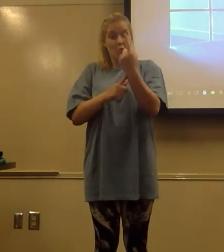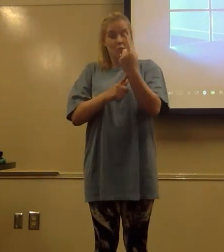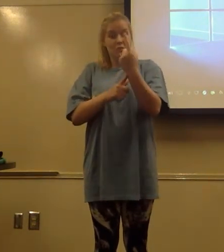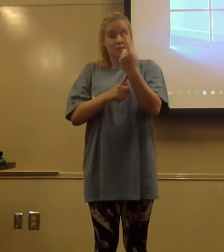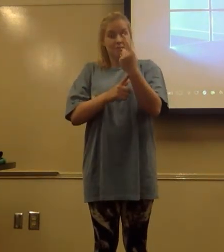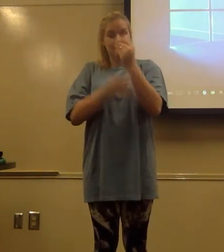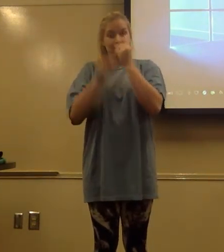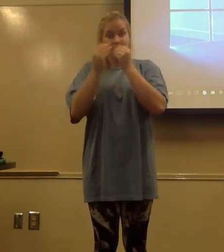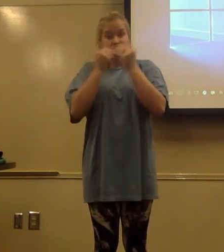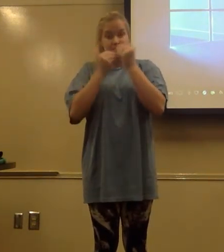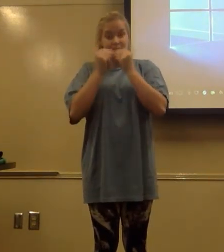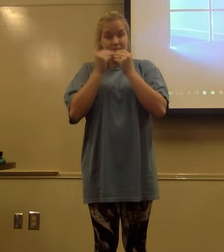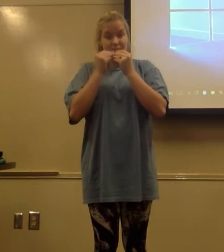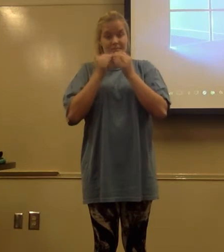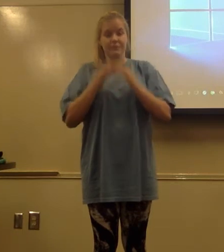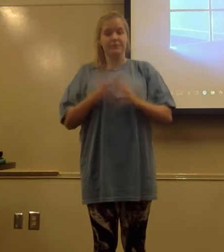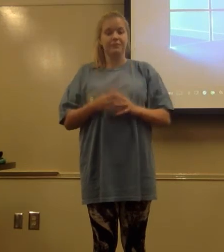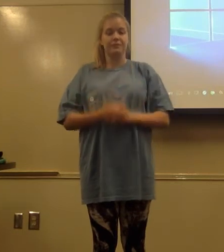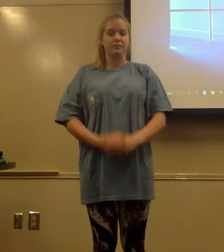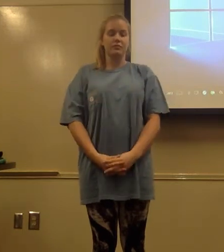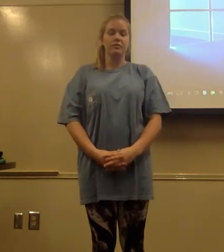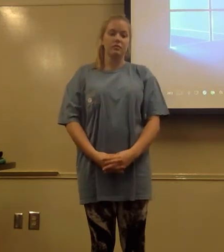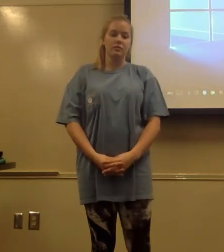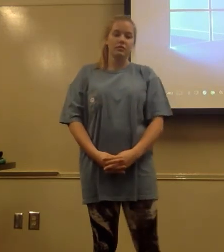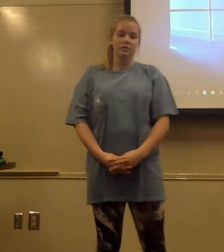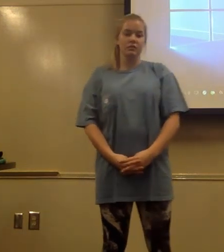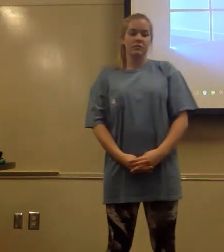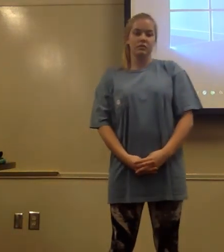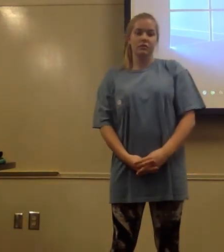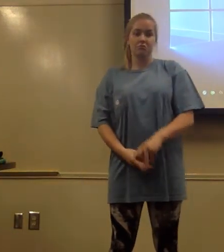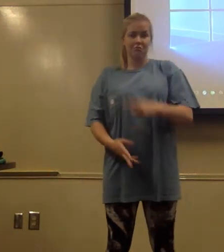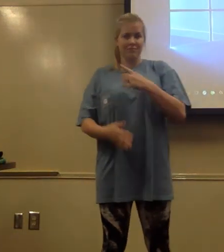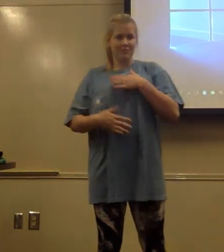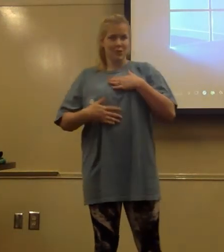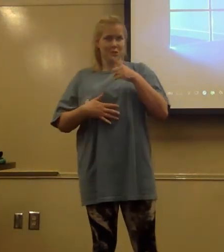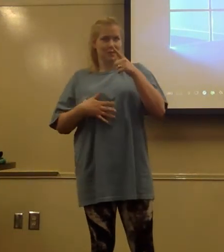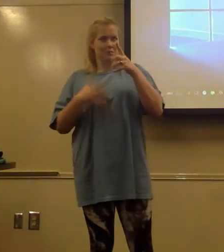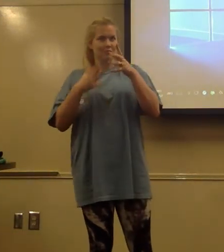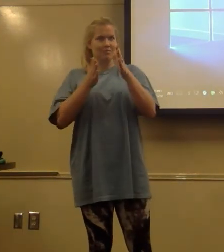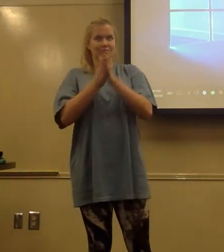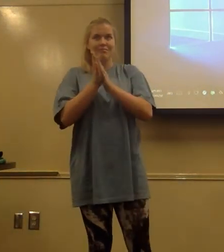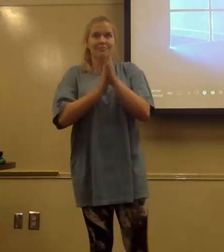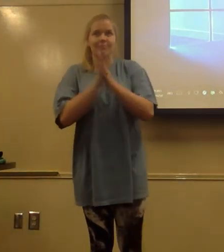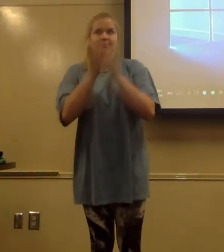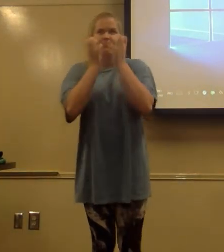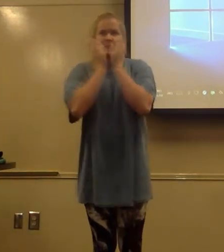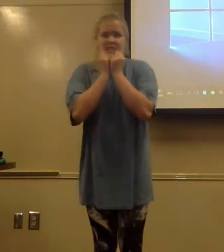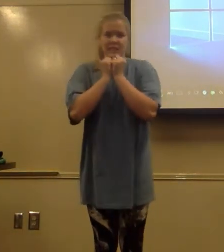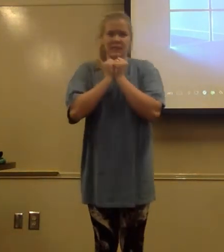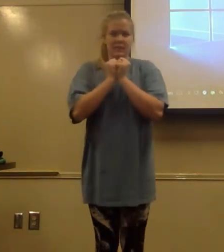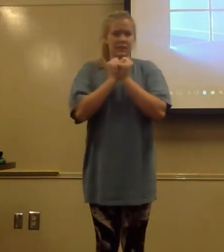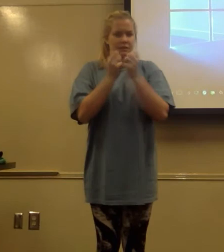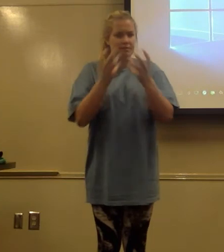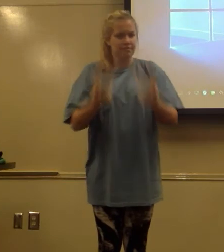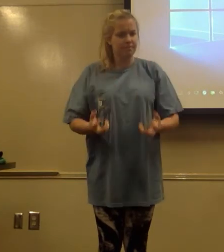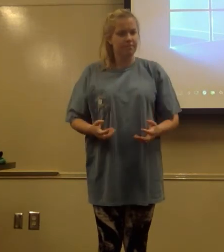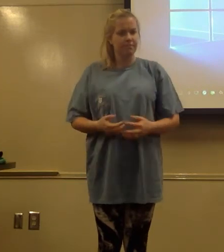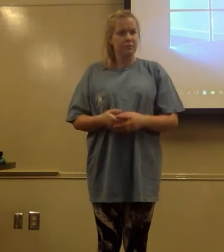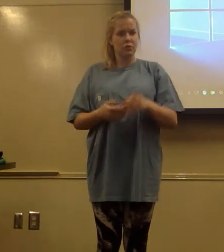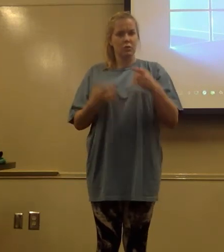cherry. I love how passionate you are about this. What drives that passion? When I see your nutrition facts videos, very, very passionate. When I